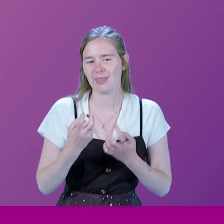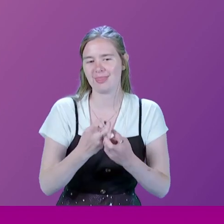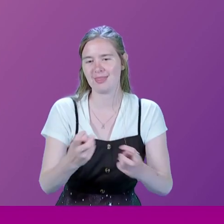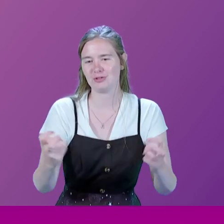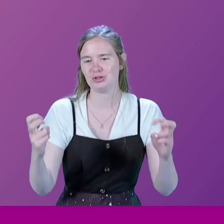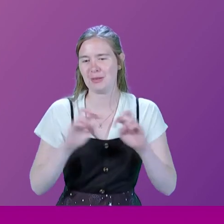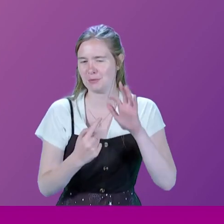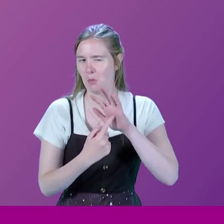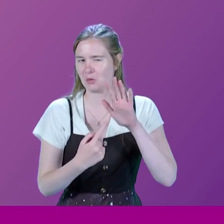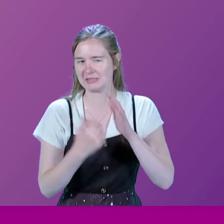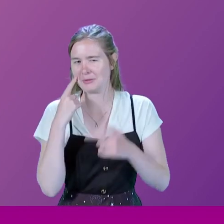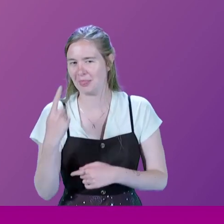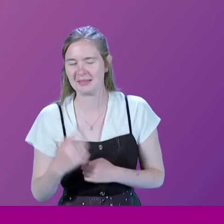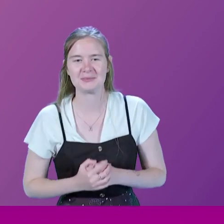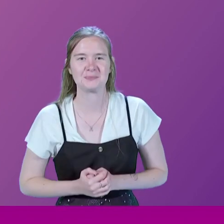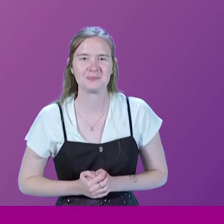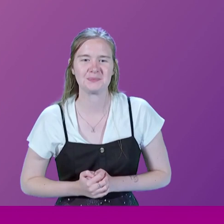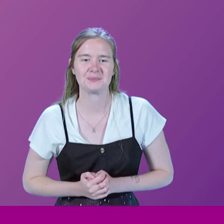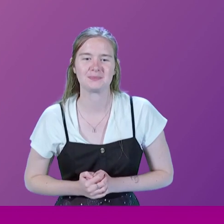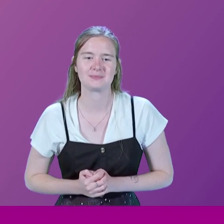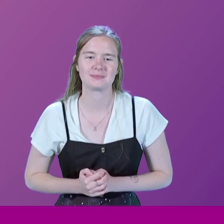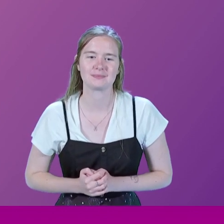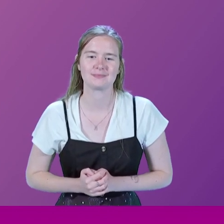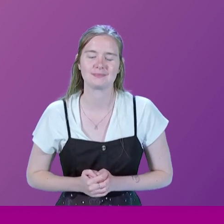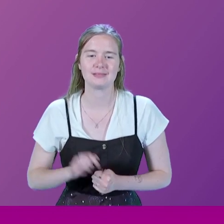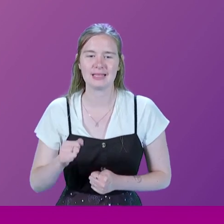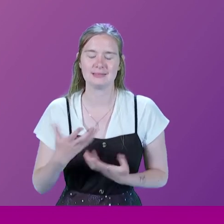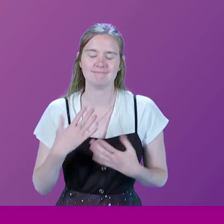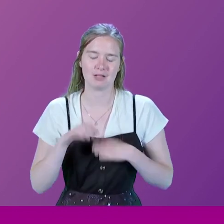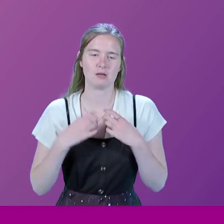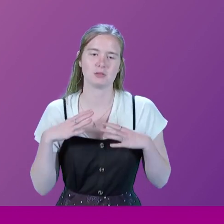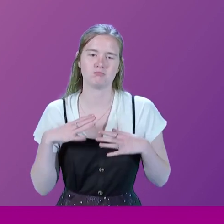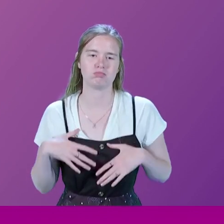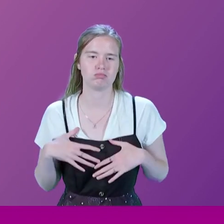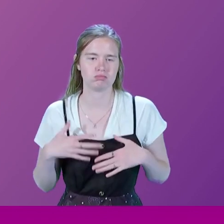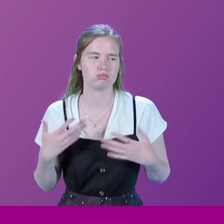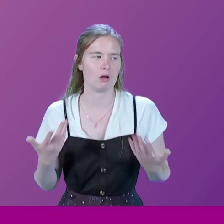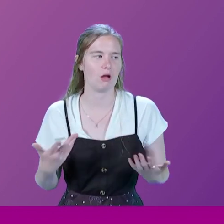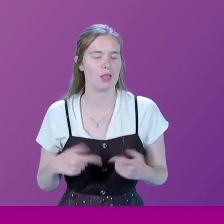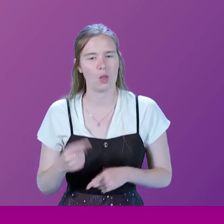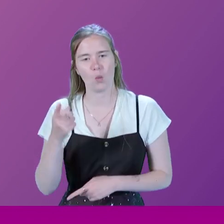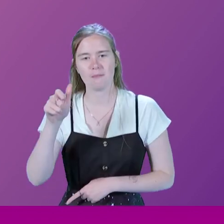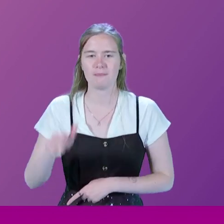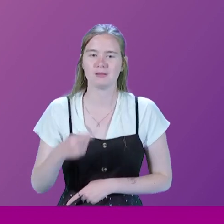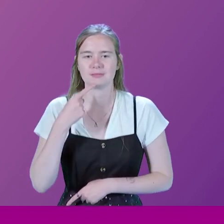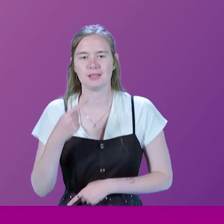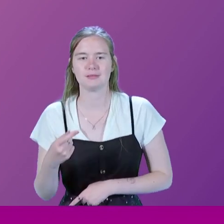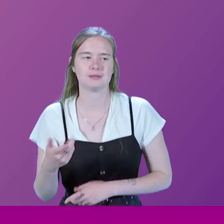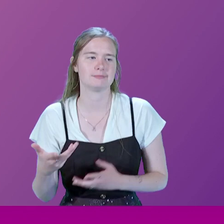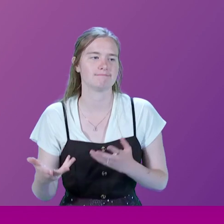is quite as important as it seems. But, no, it is tiresome that one person says